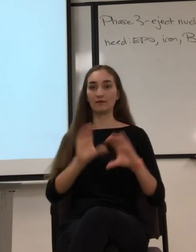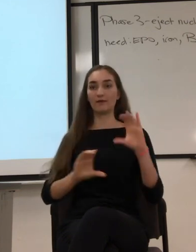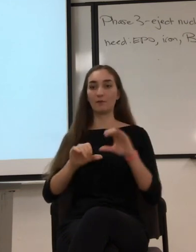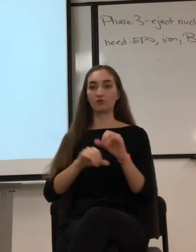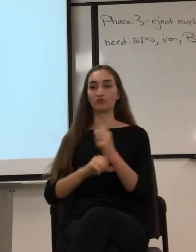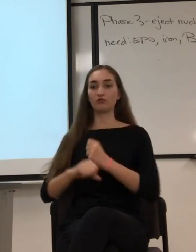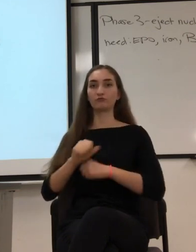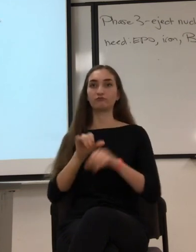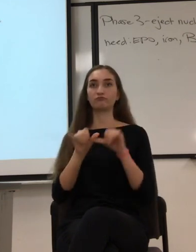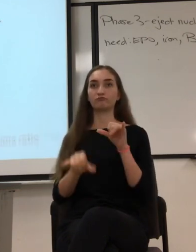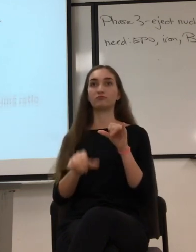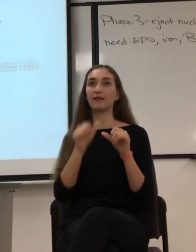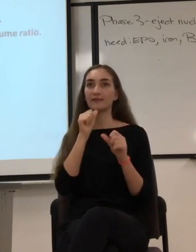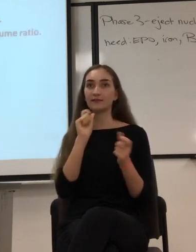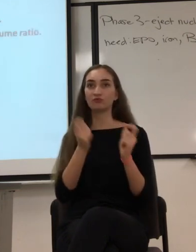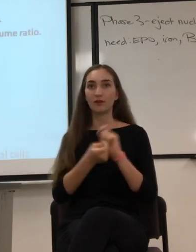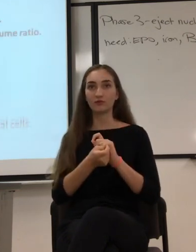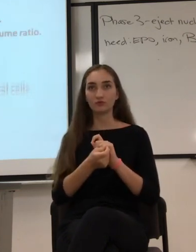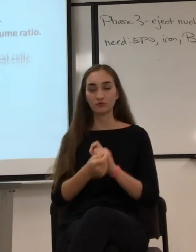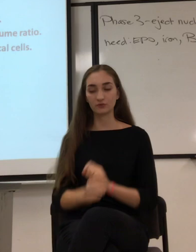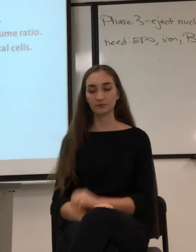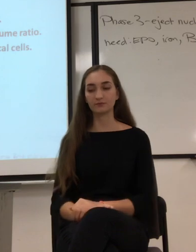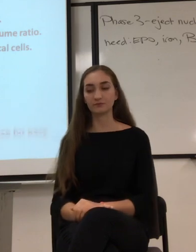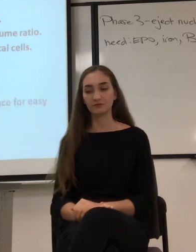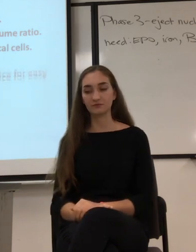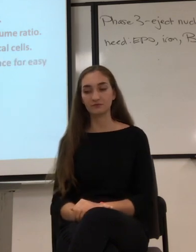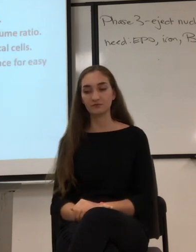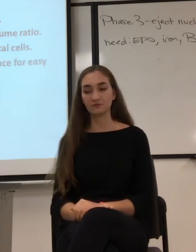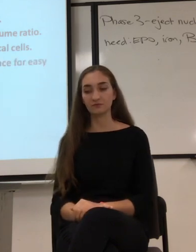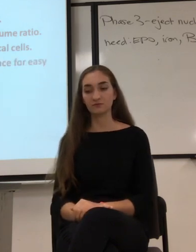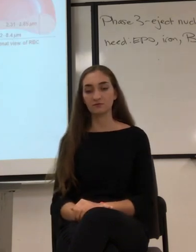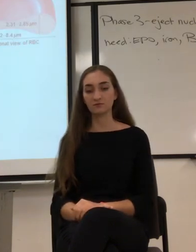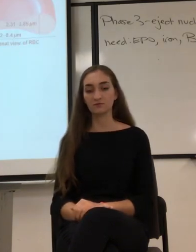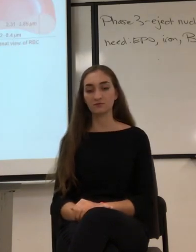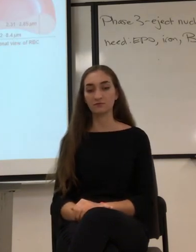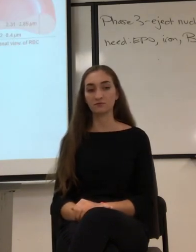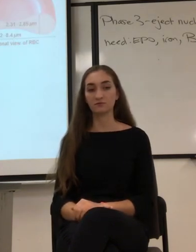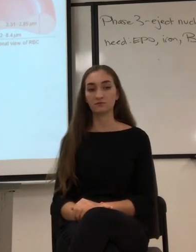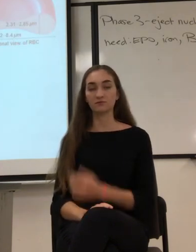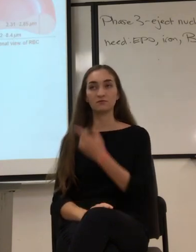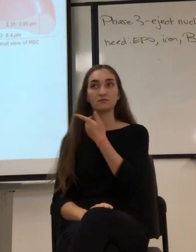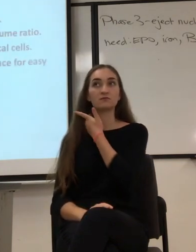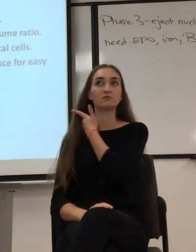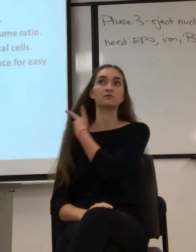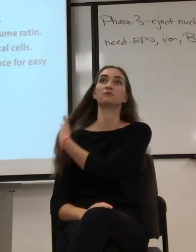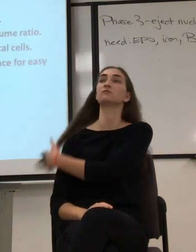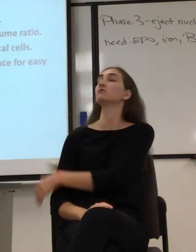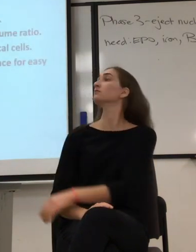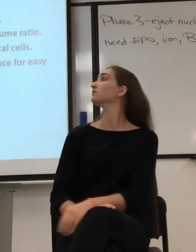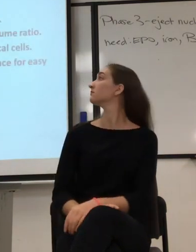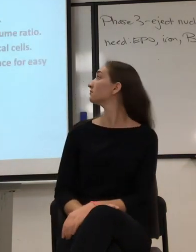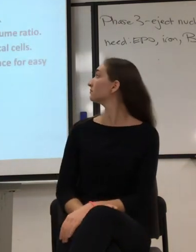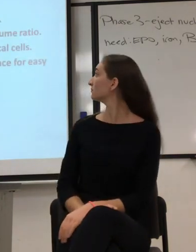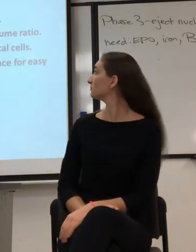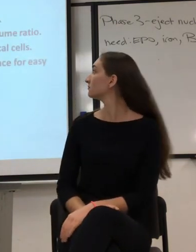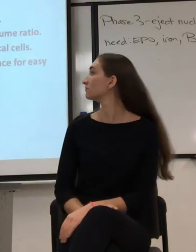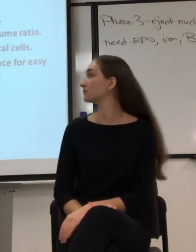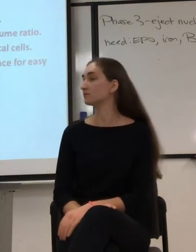cells that you might not know about. Just list them up here. Oops.